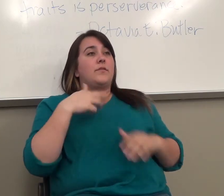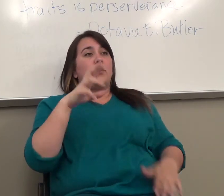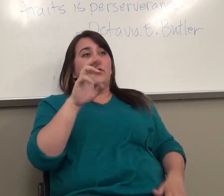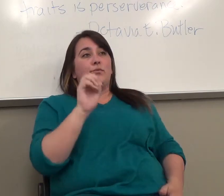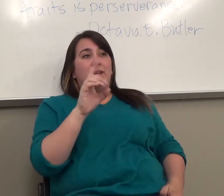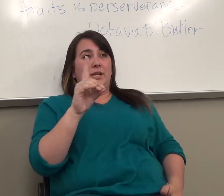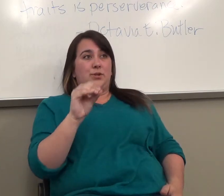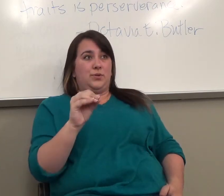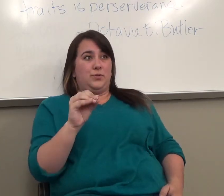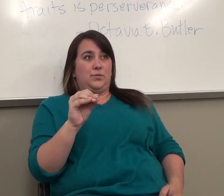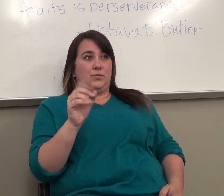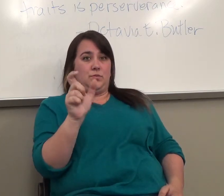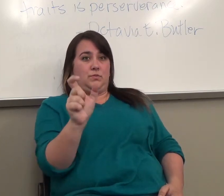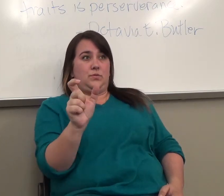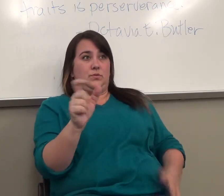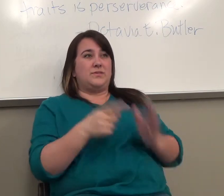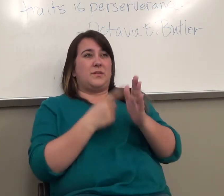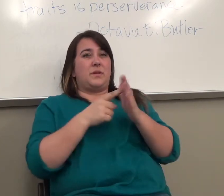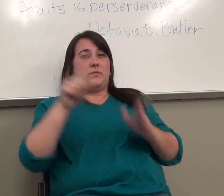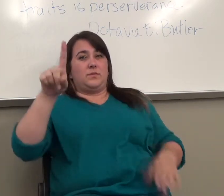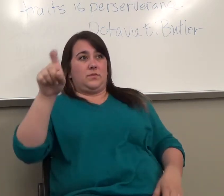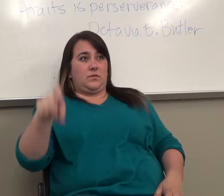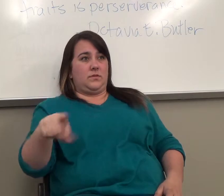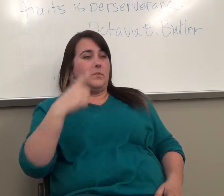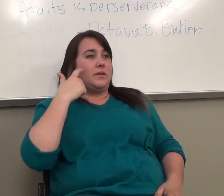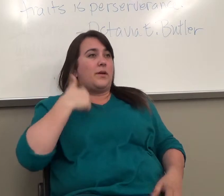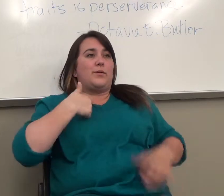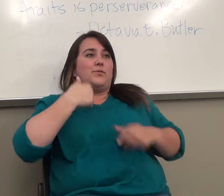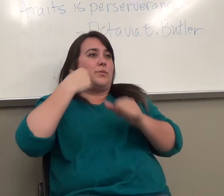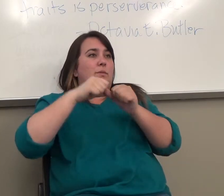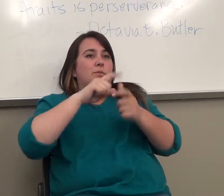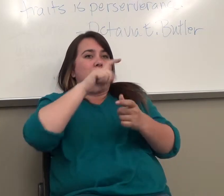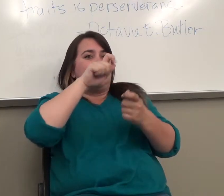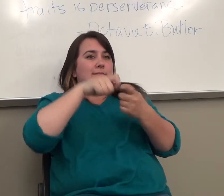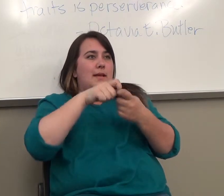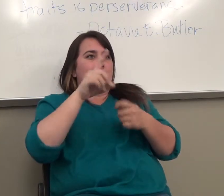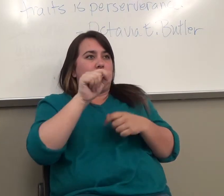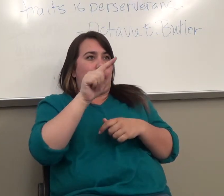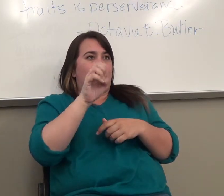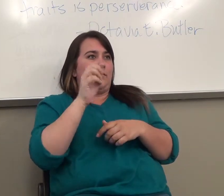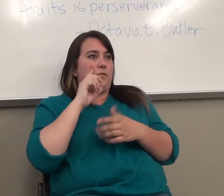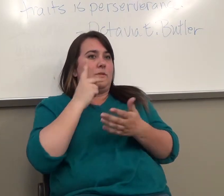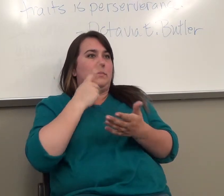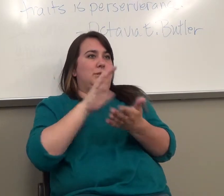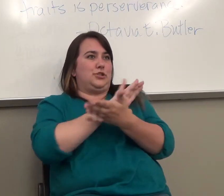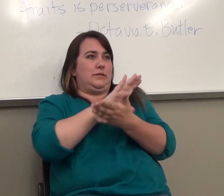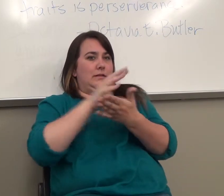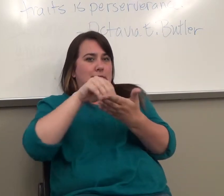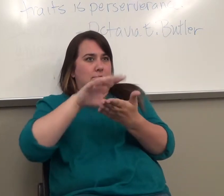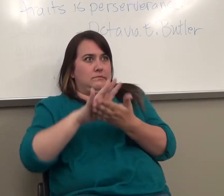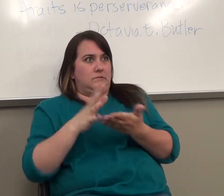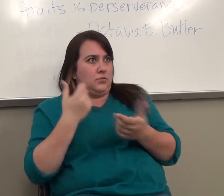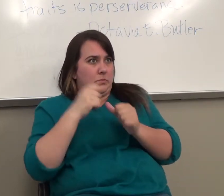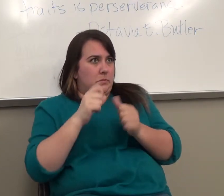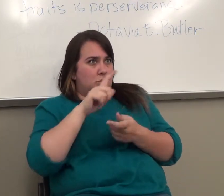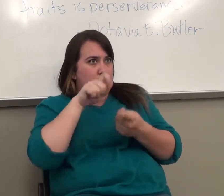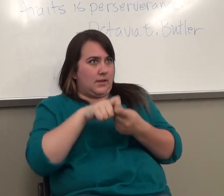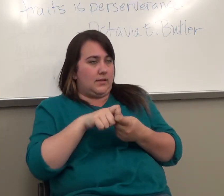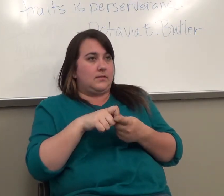here, sometimes with a question mark, because I don't remember what date I put on the pink sheet. Anything that's like right here is probably you still